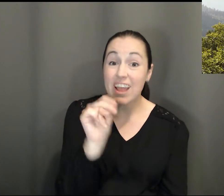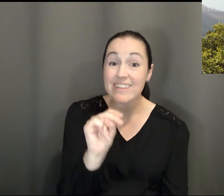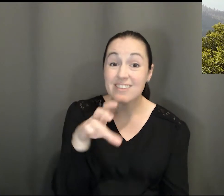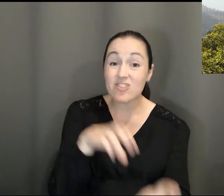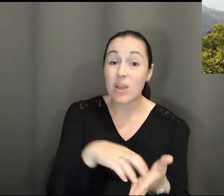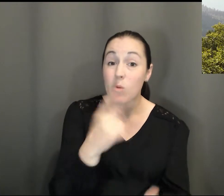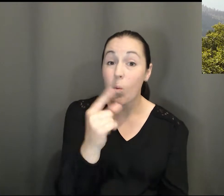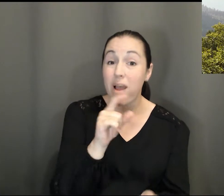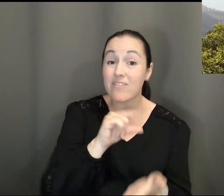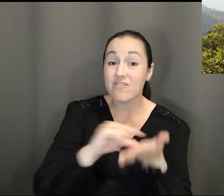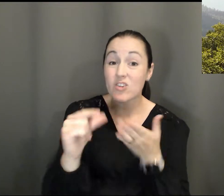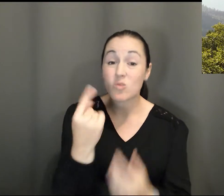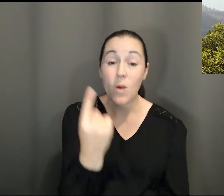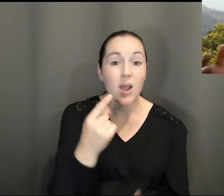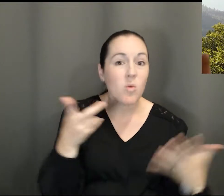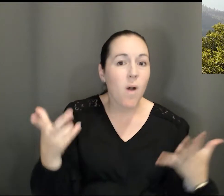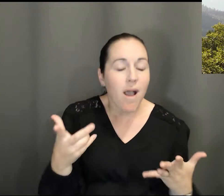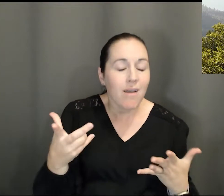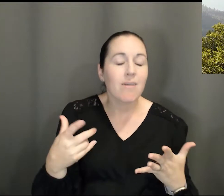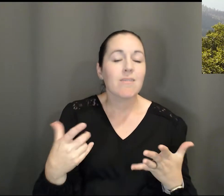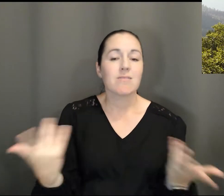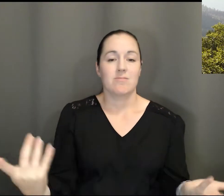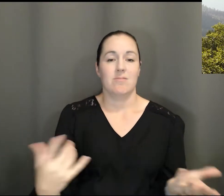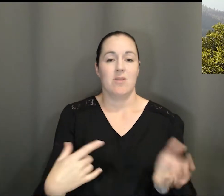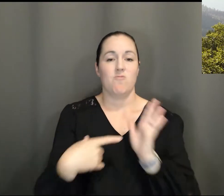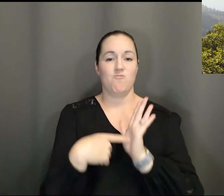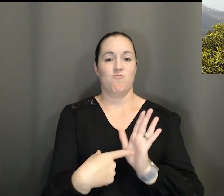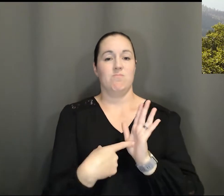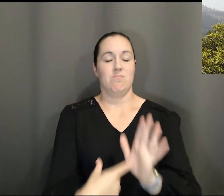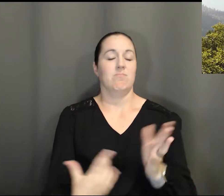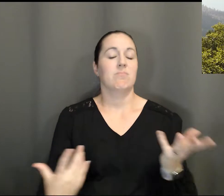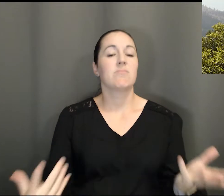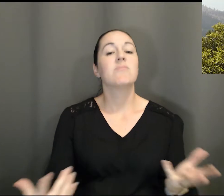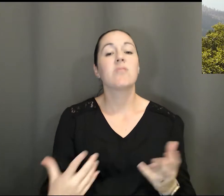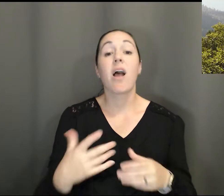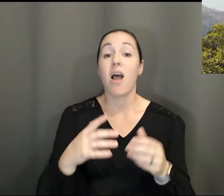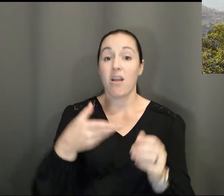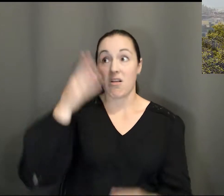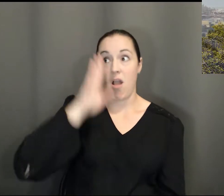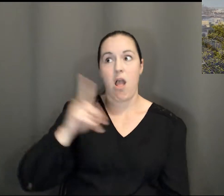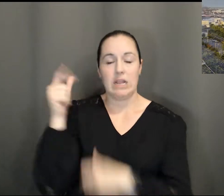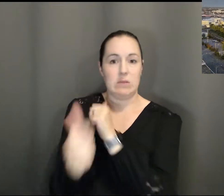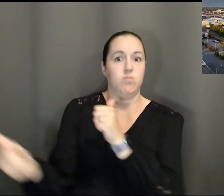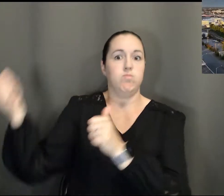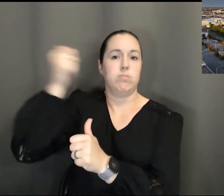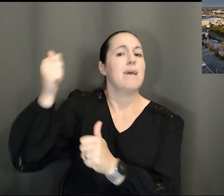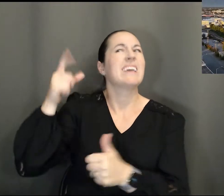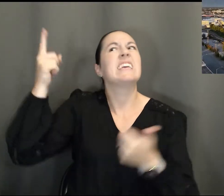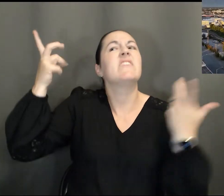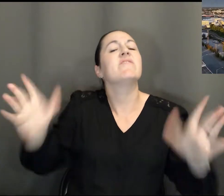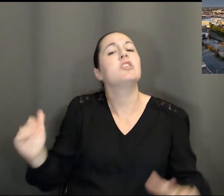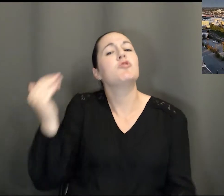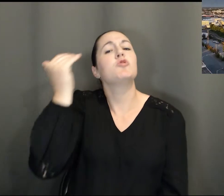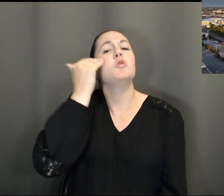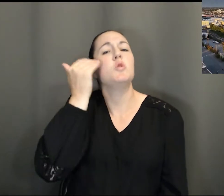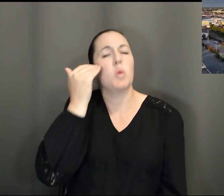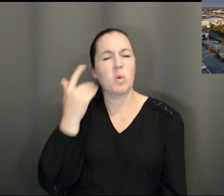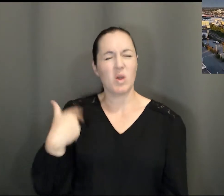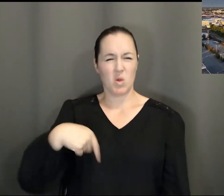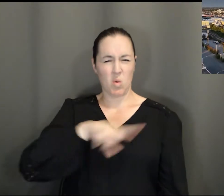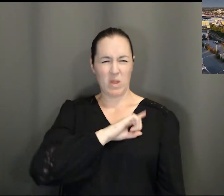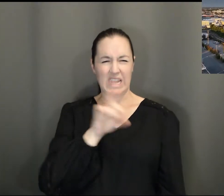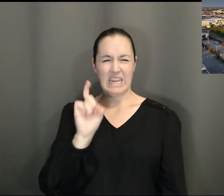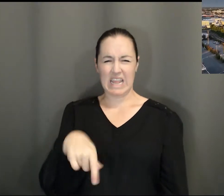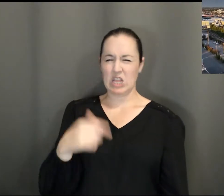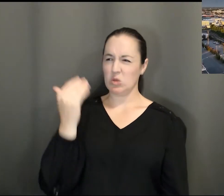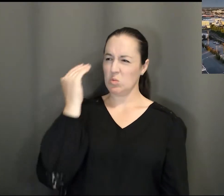in order to deal with all of the stuff of our life. And so in Genesis chapter 1, verse 1, the Bible says, "In the beginning,